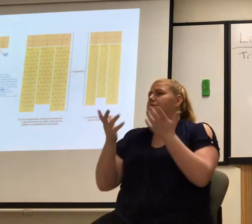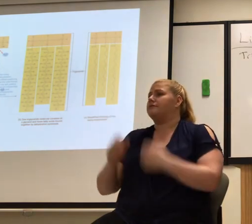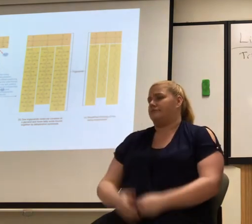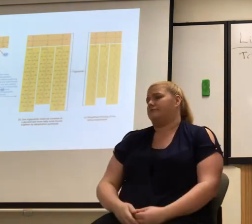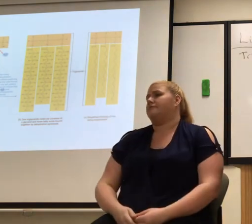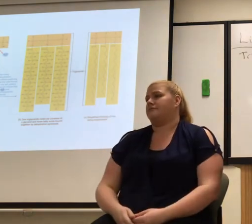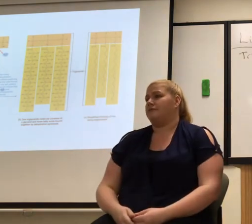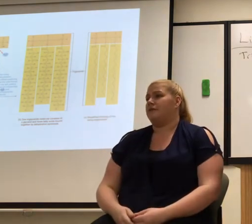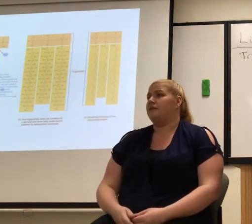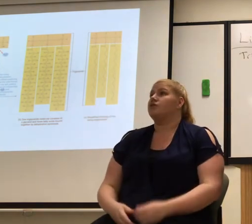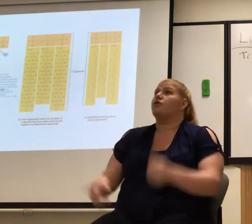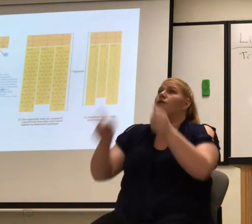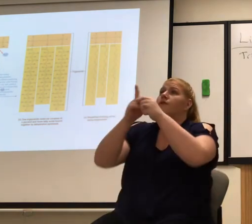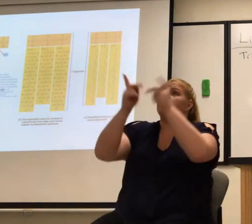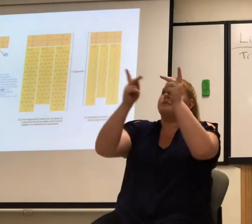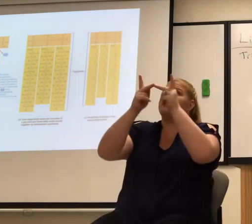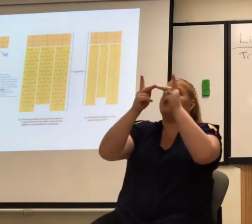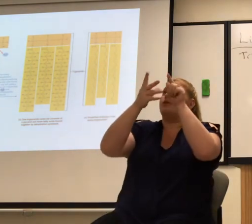then